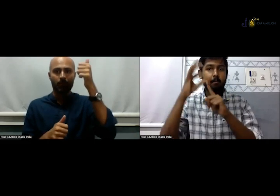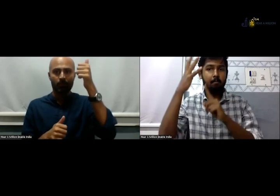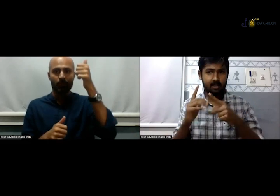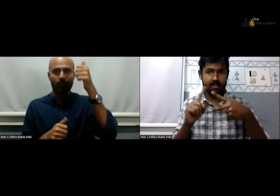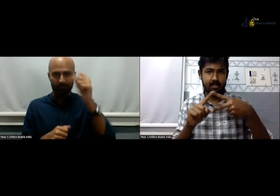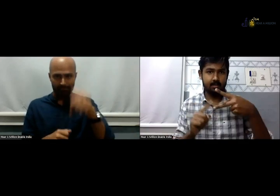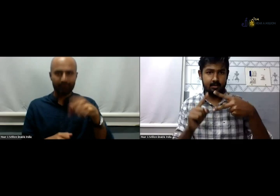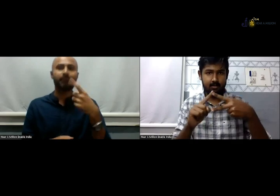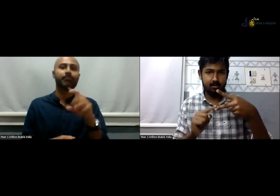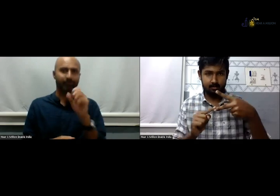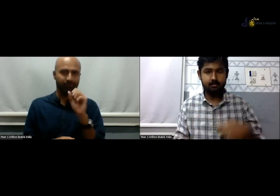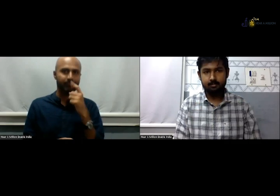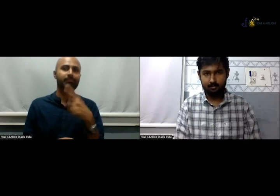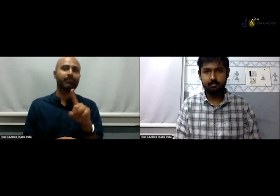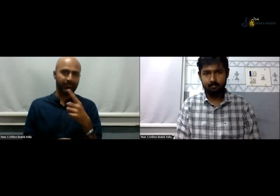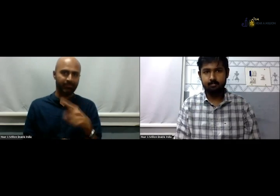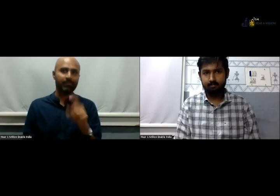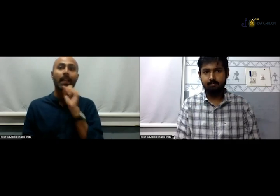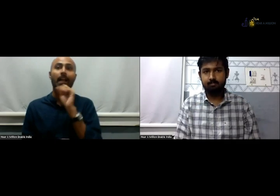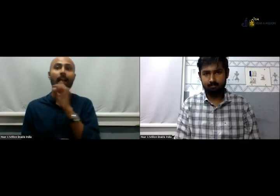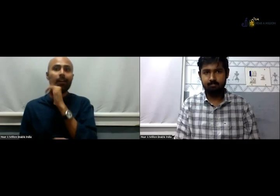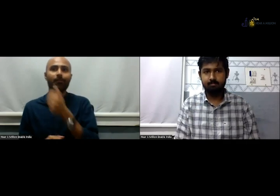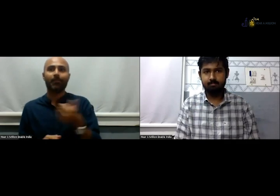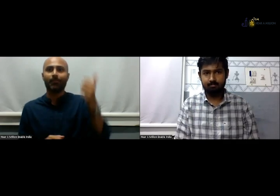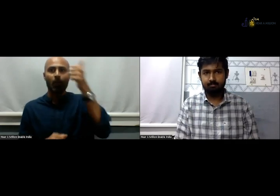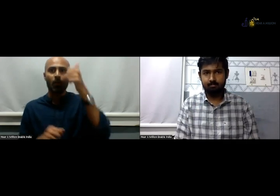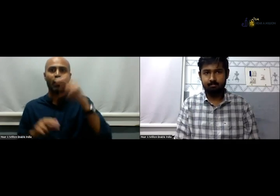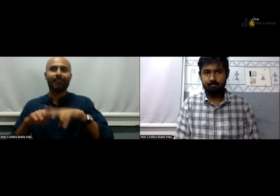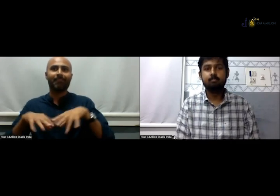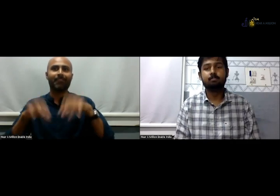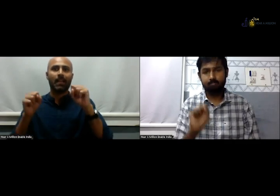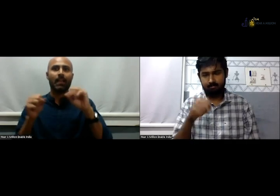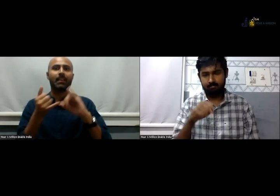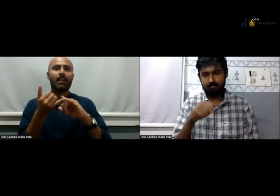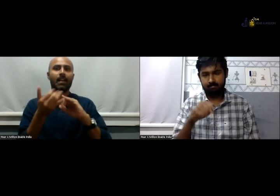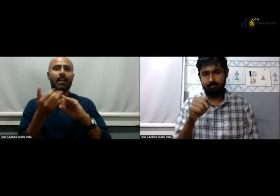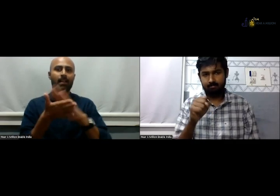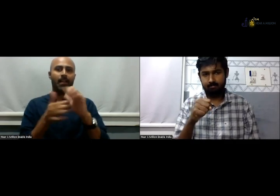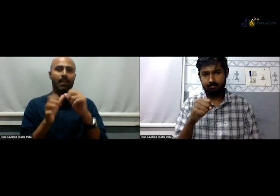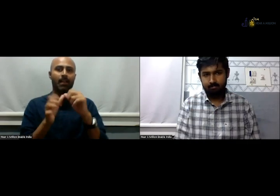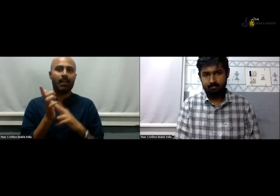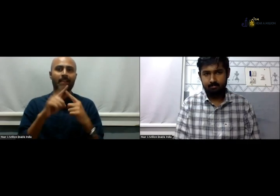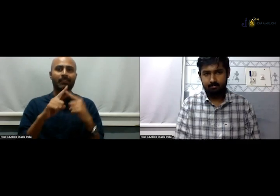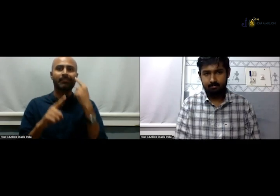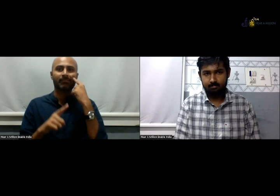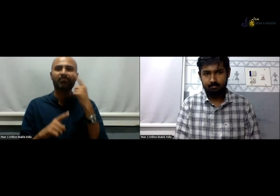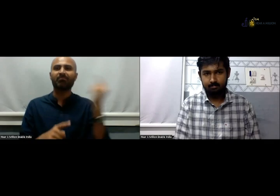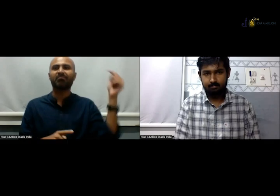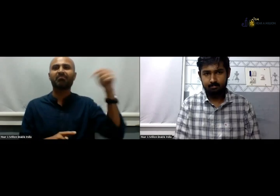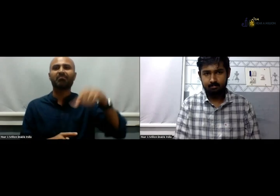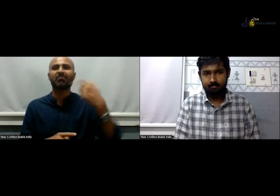Enable India and Pallavi. For Yeah, Shanti he and will be Pallavi. talking about that.